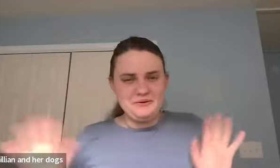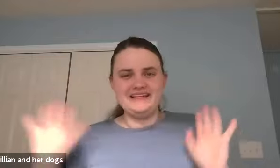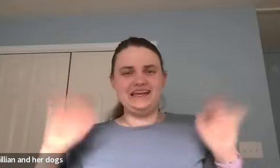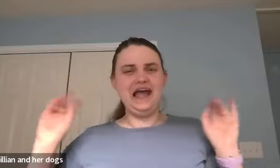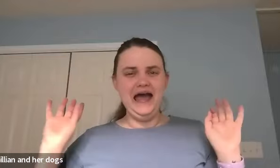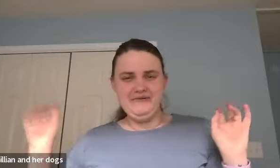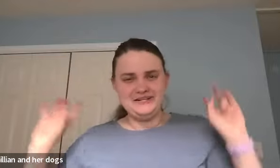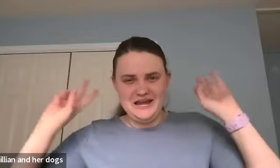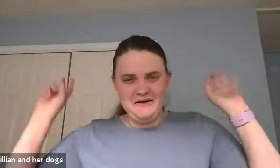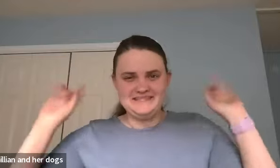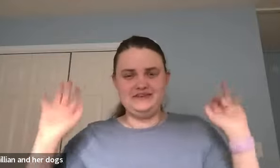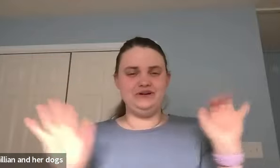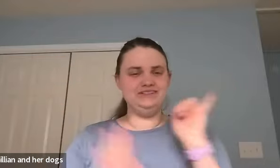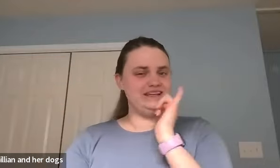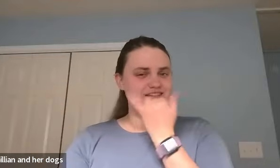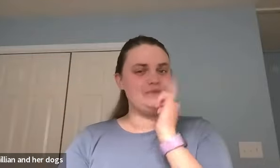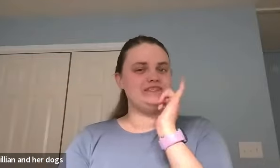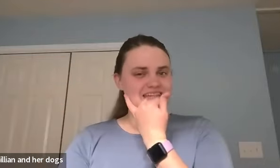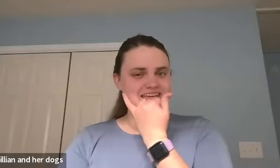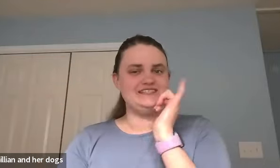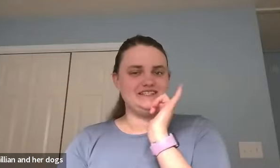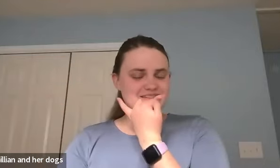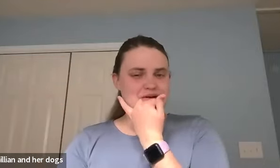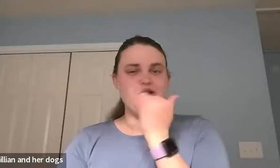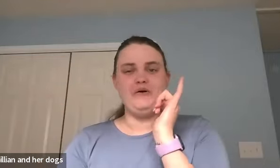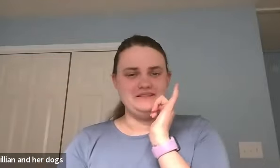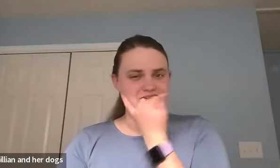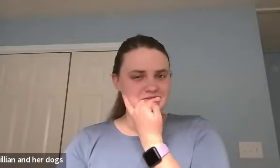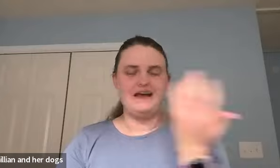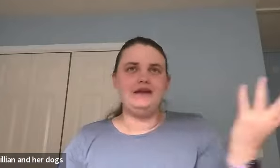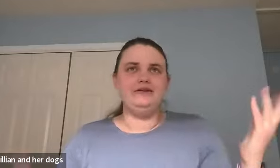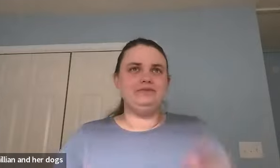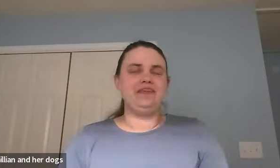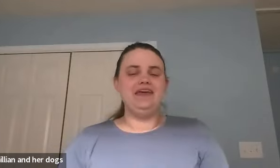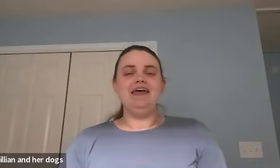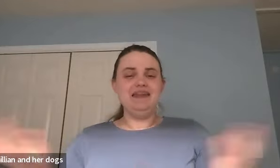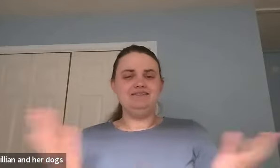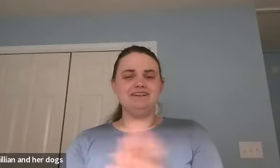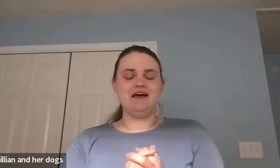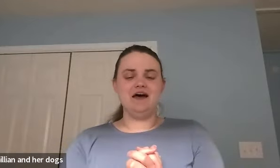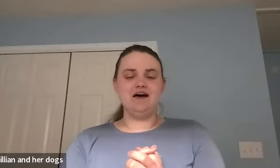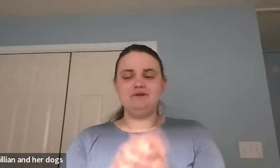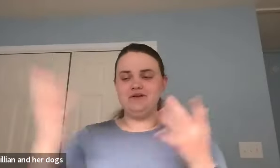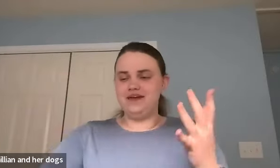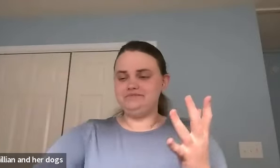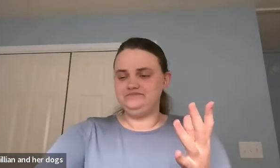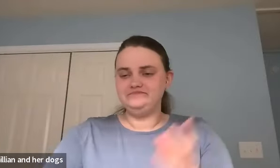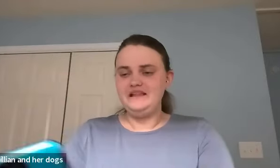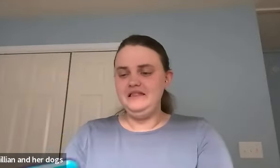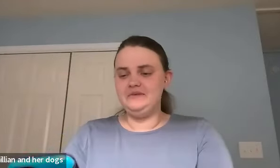that's like, I watch how I say words. And so mistake is just one I always use. I don't know. Anyways, okay. Let me pull